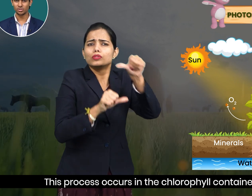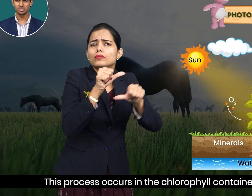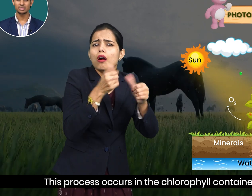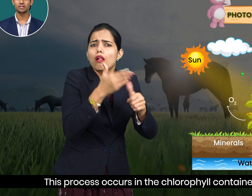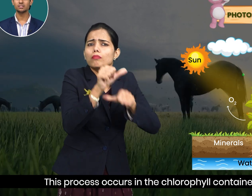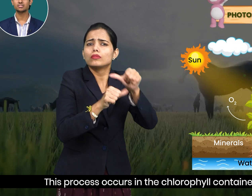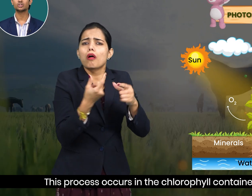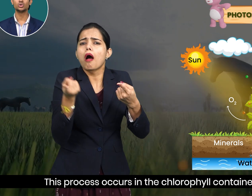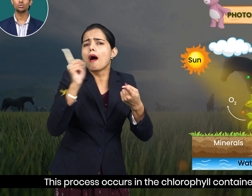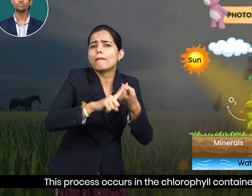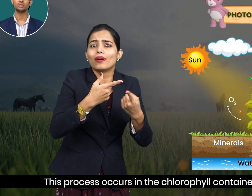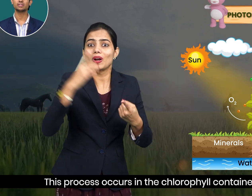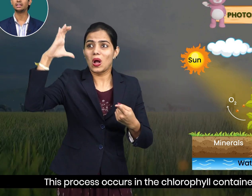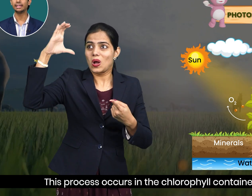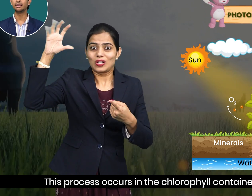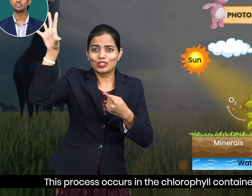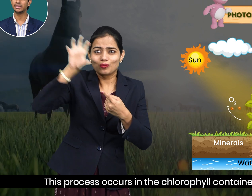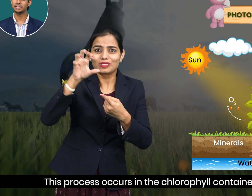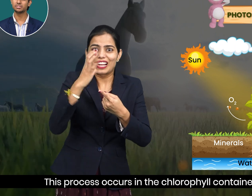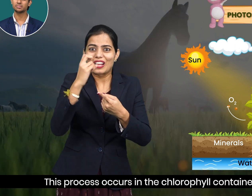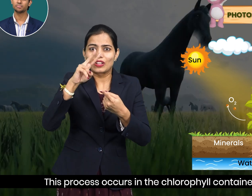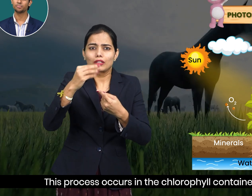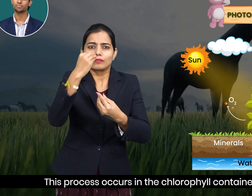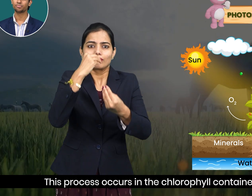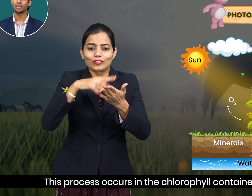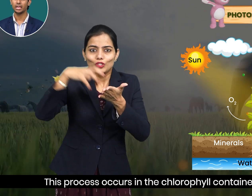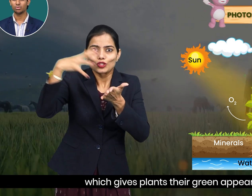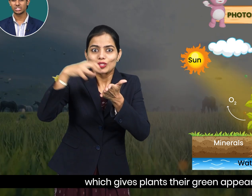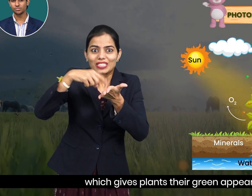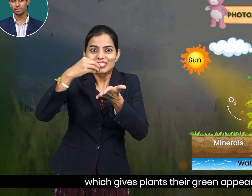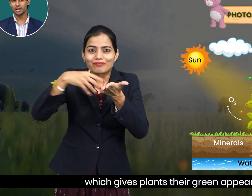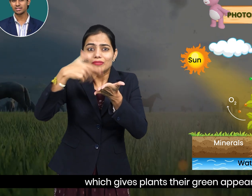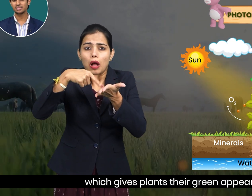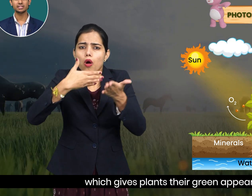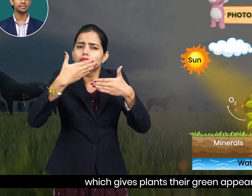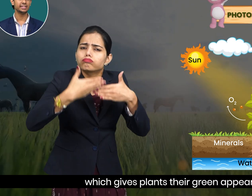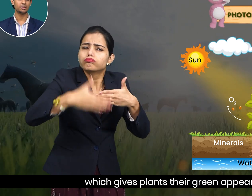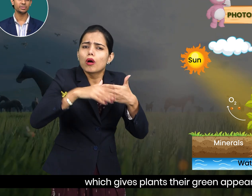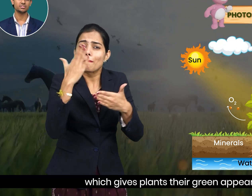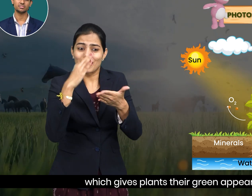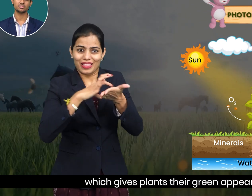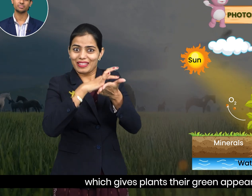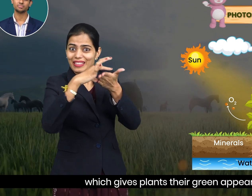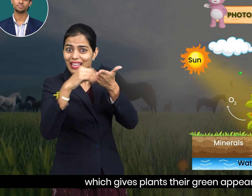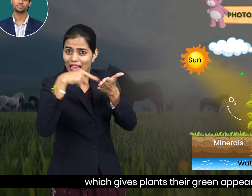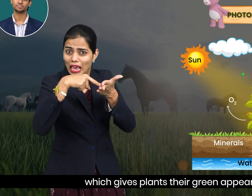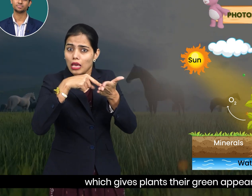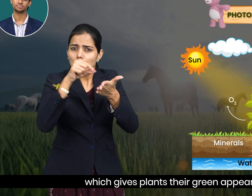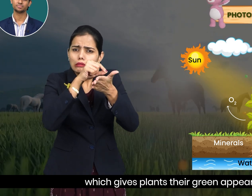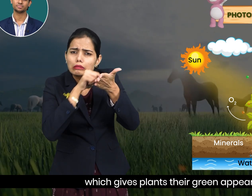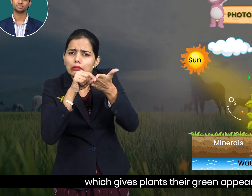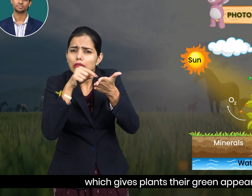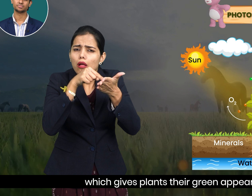This process occurs in the chlorophyll contained in the leaves, which gives plants their green appearance.